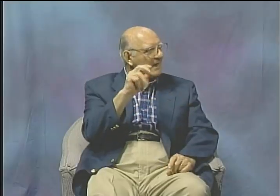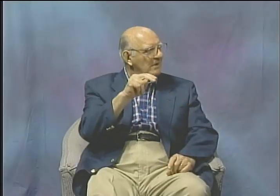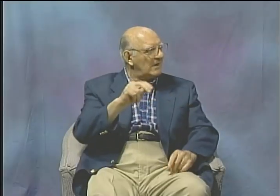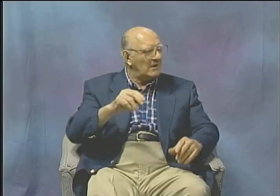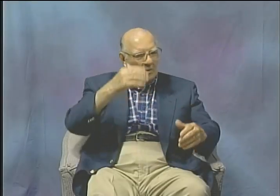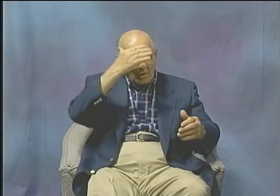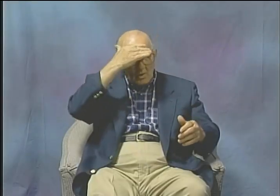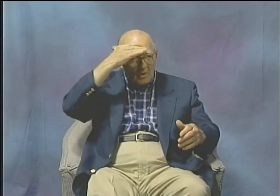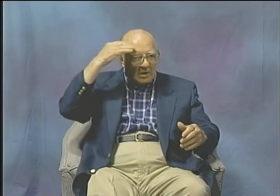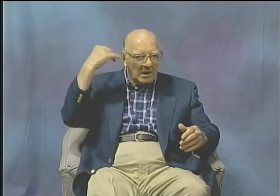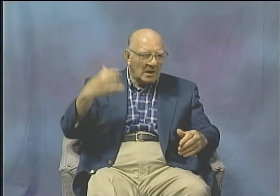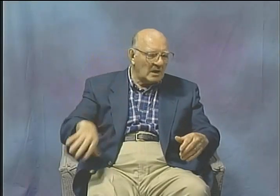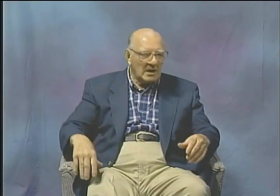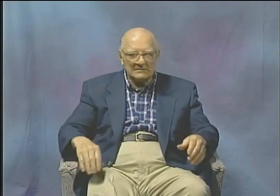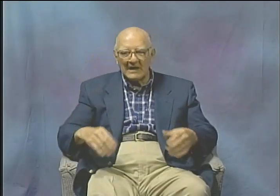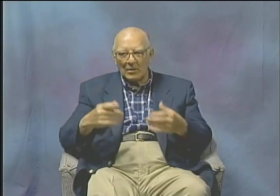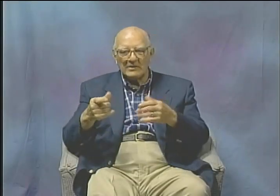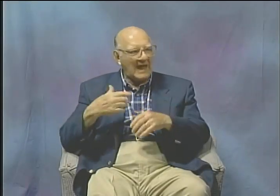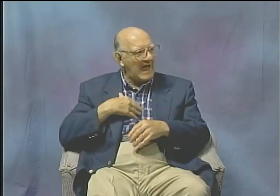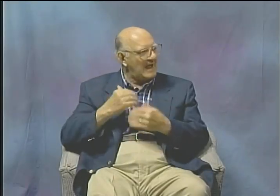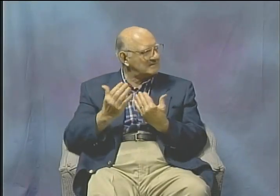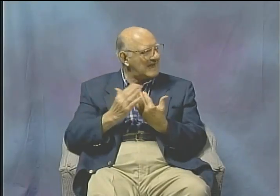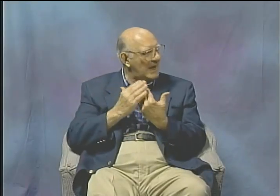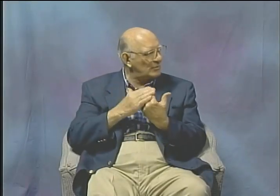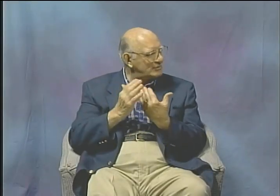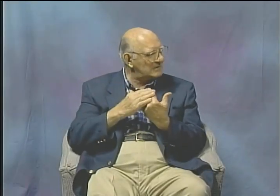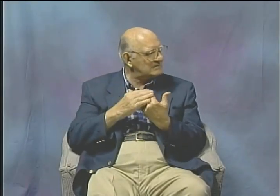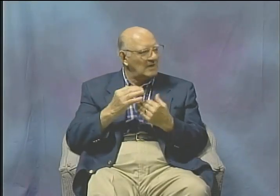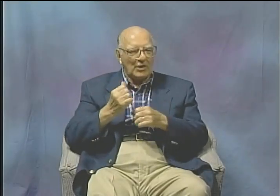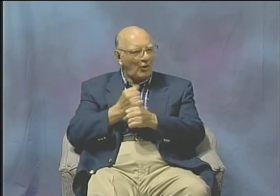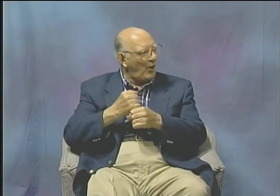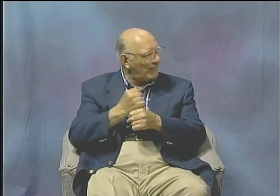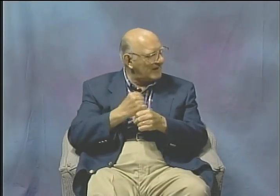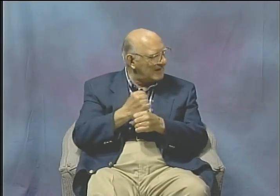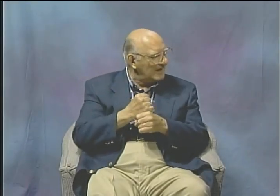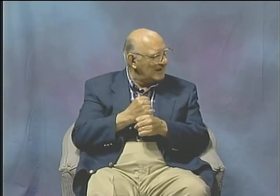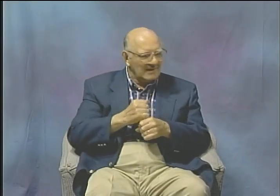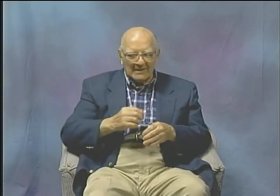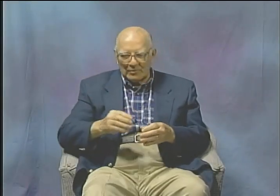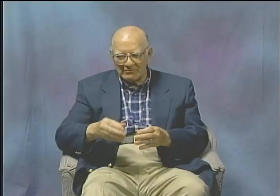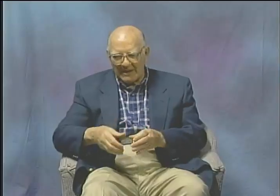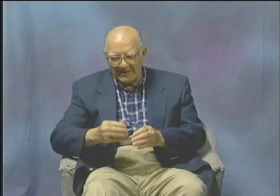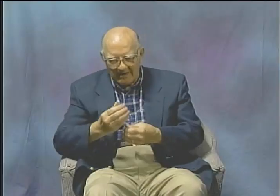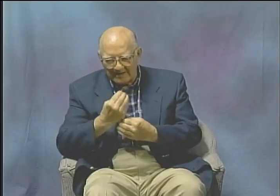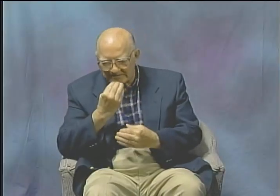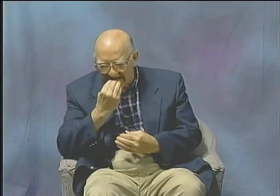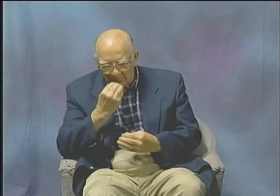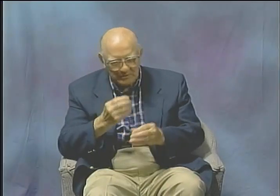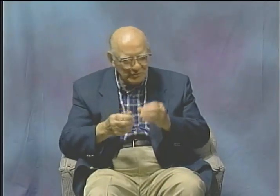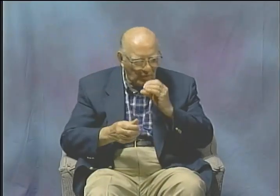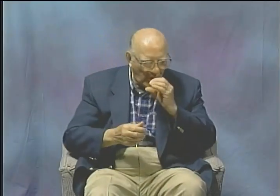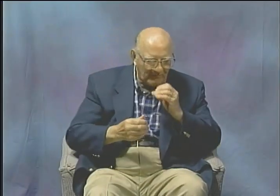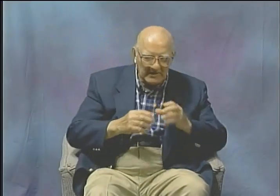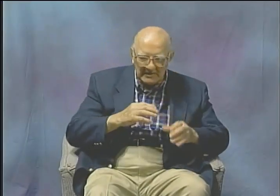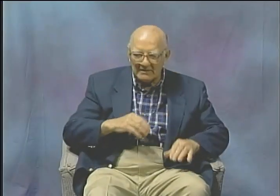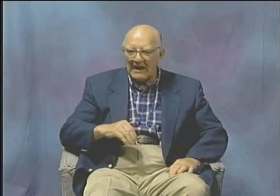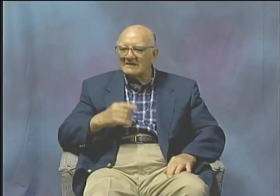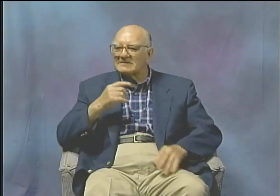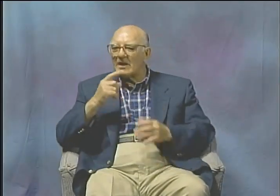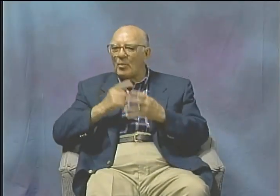Alton. They had sandwiches, coffee. They would have a sandwich, coffee. I said, what's